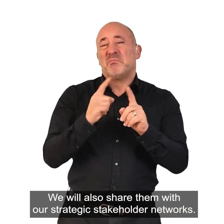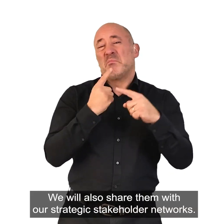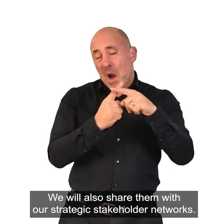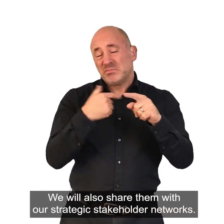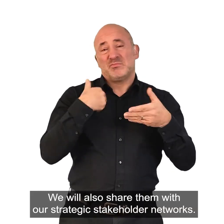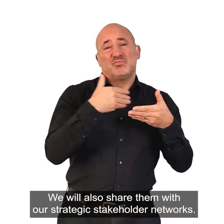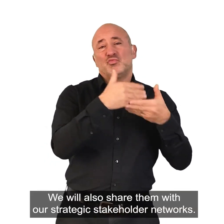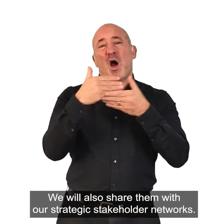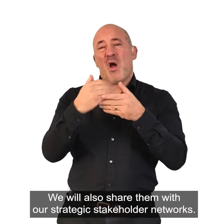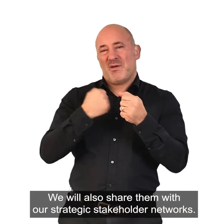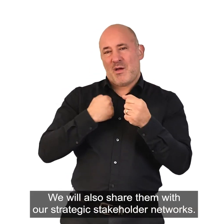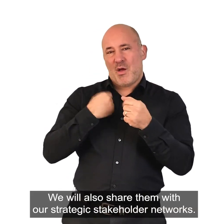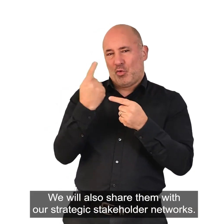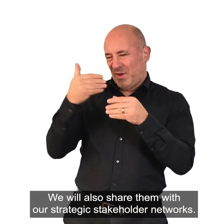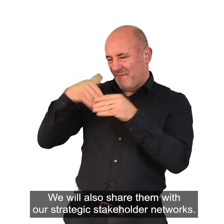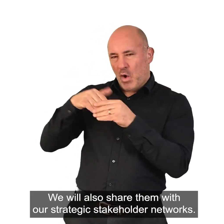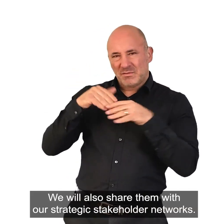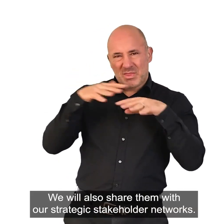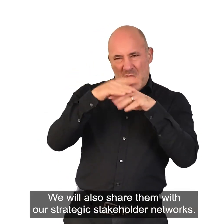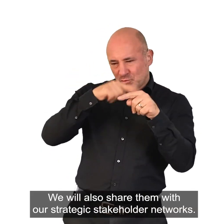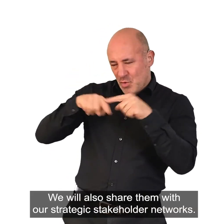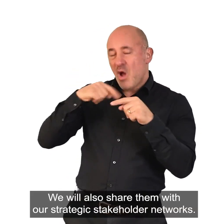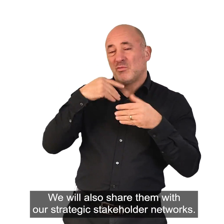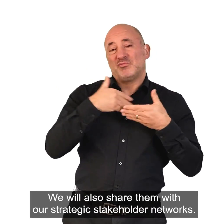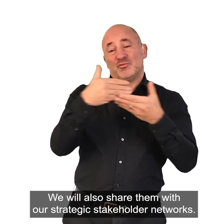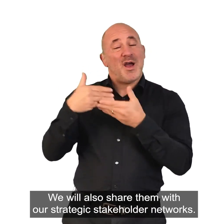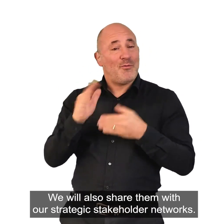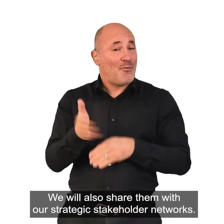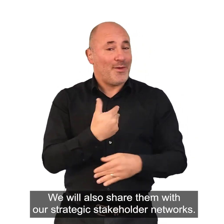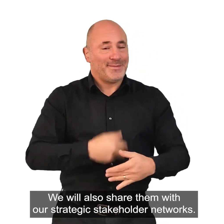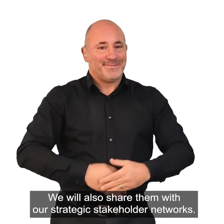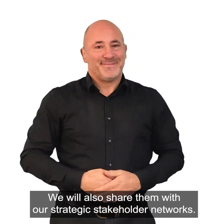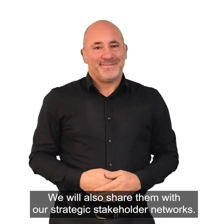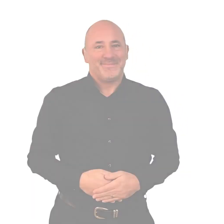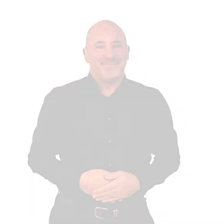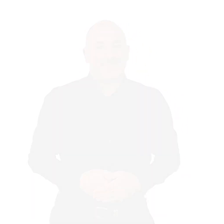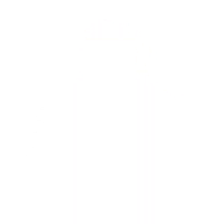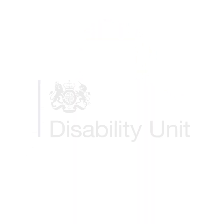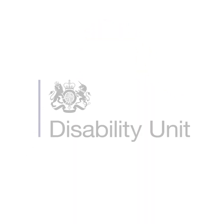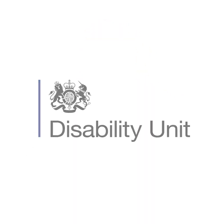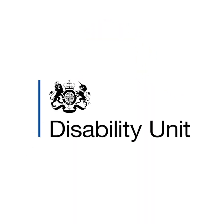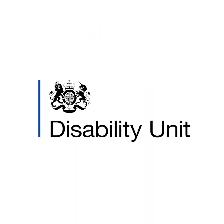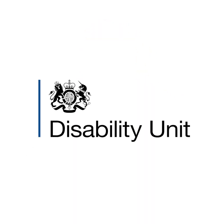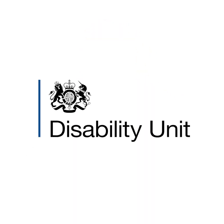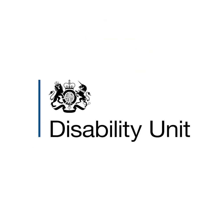We will also share them with our strategic stakeholder networks. Disability Unit.